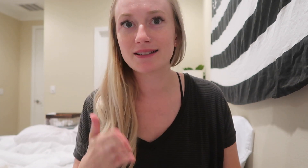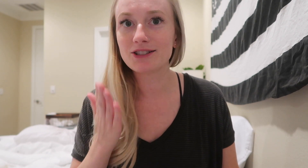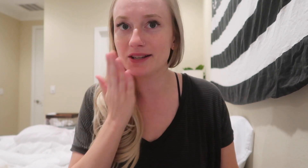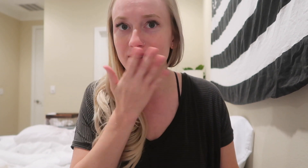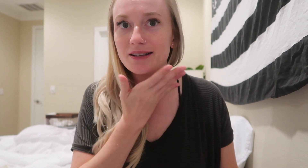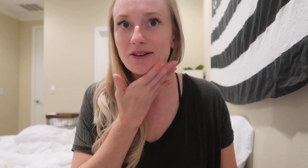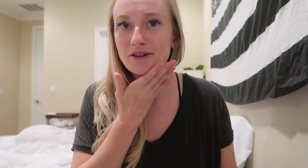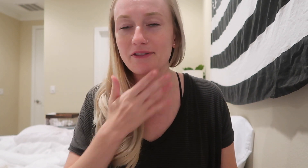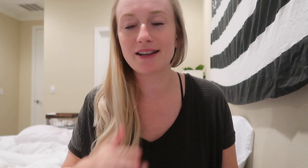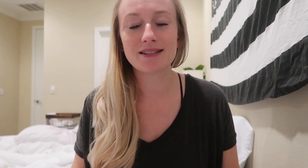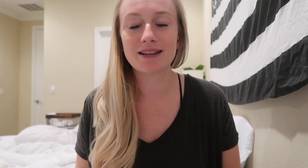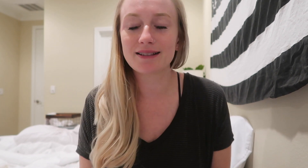she does it on her face, and